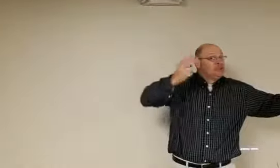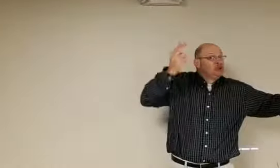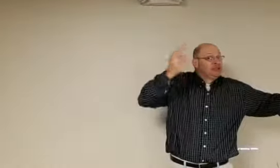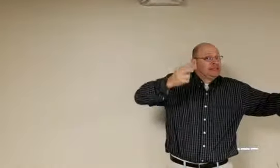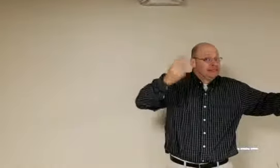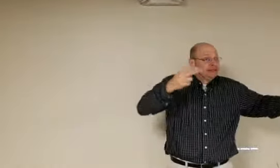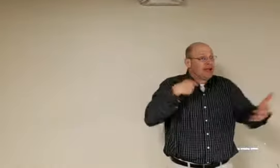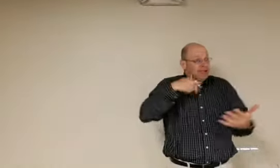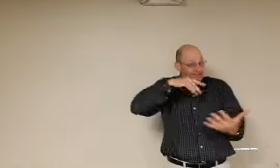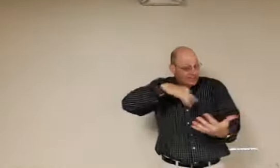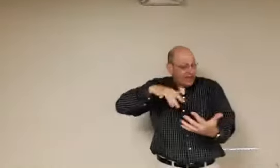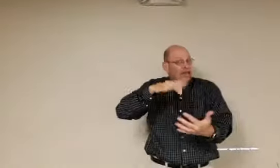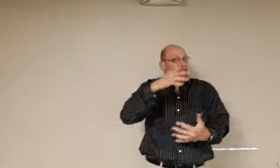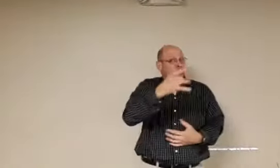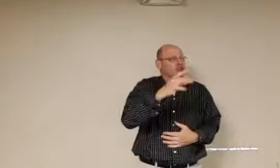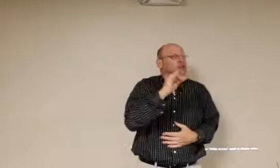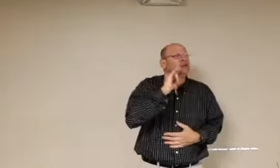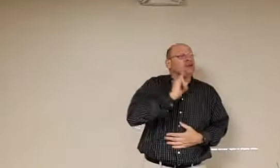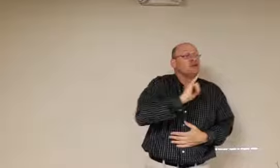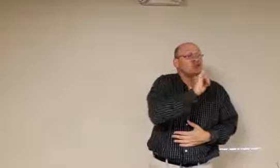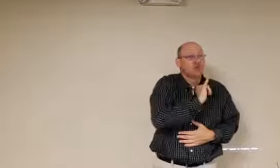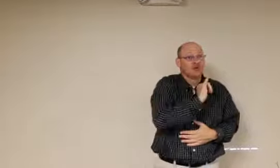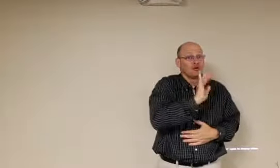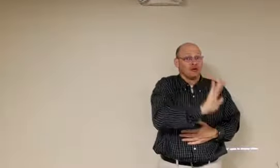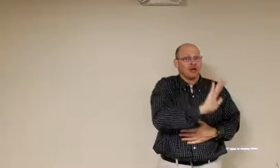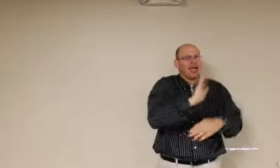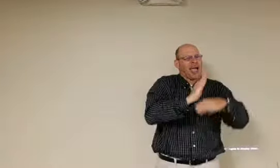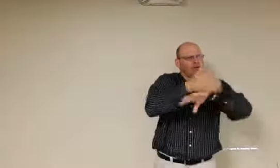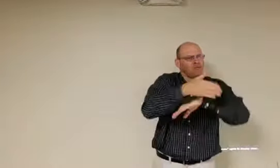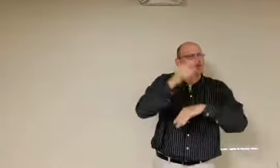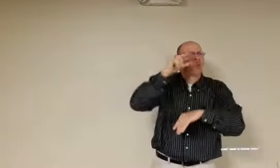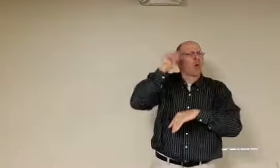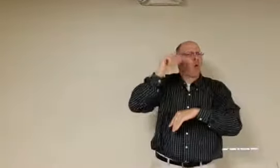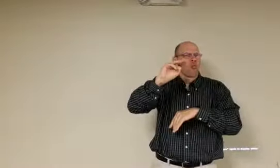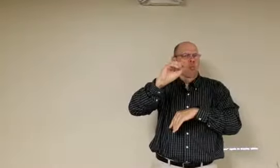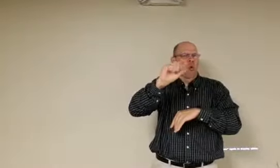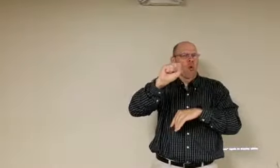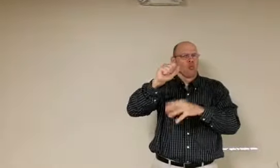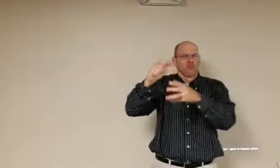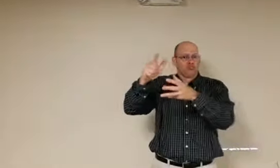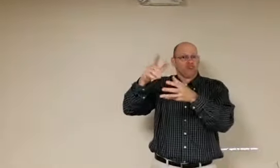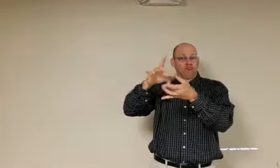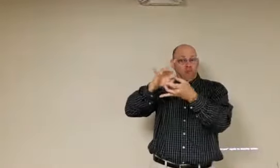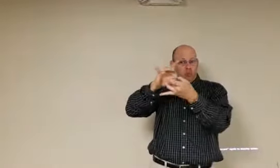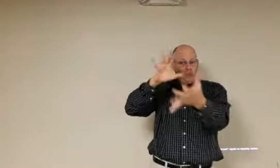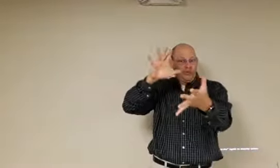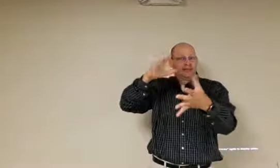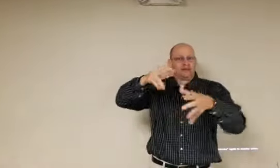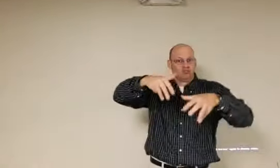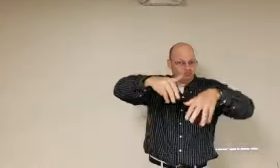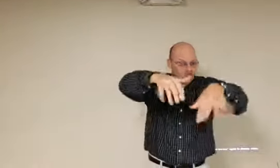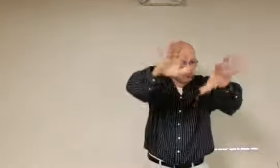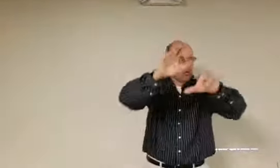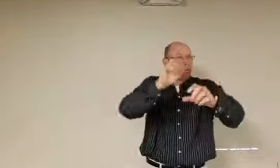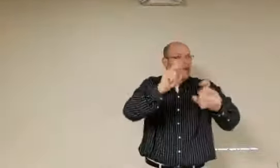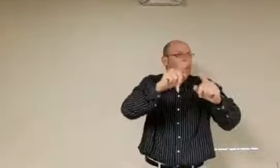That period in history, I was studying that, it was very interesting. The Israel, you had Moses. He